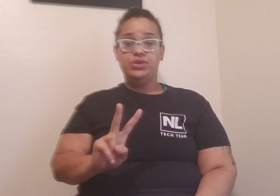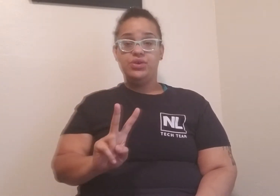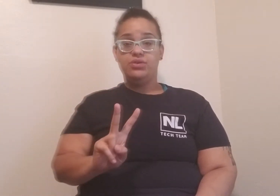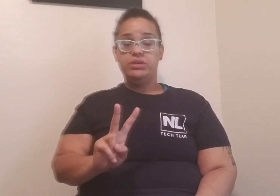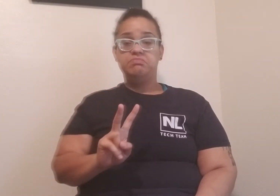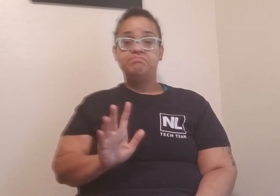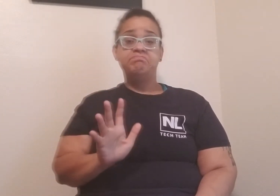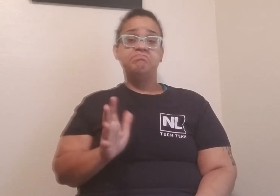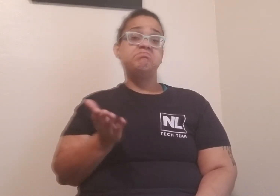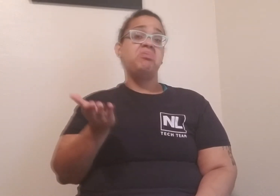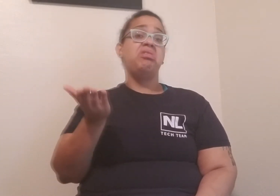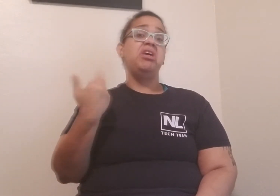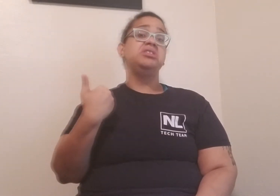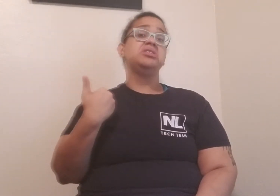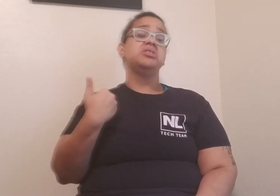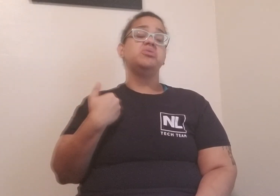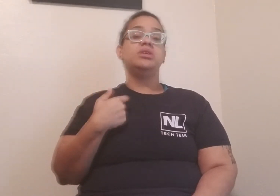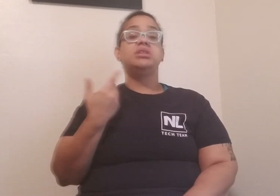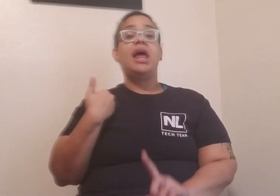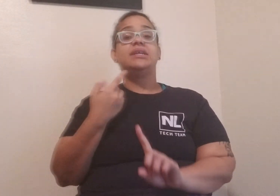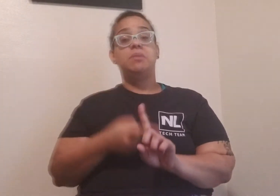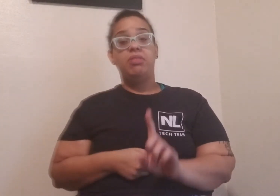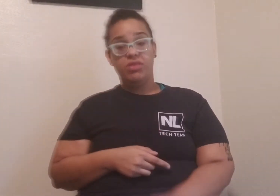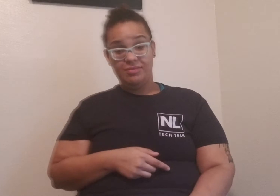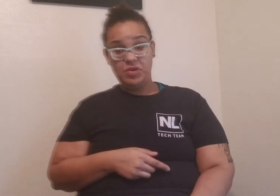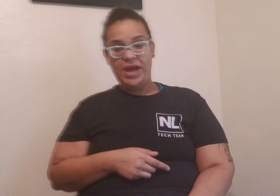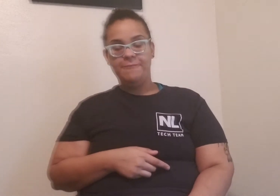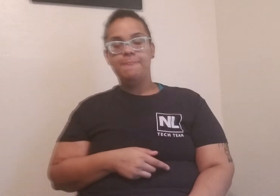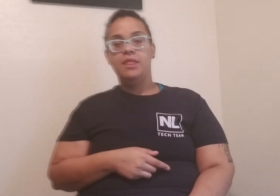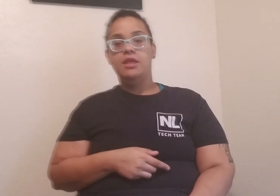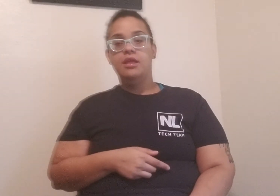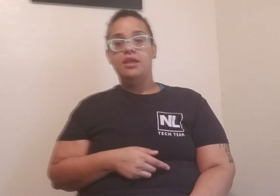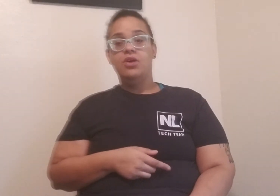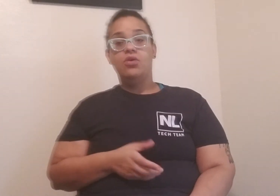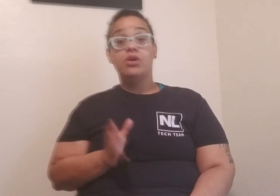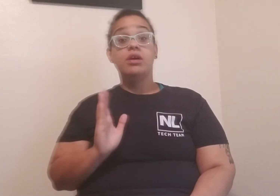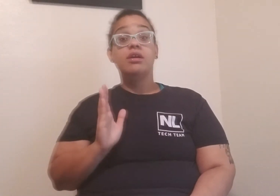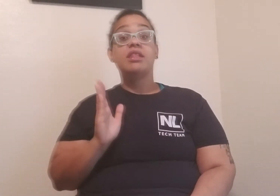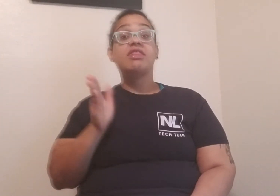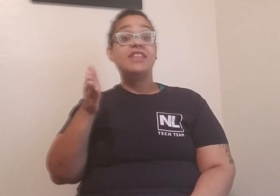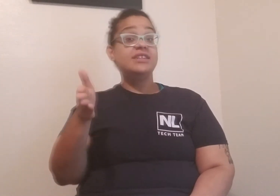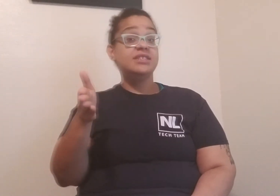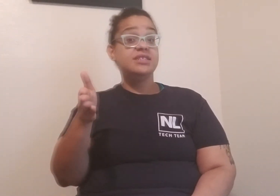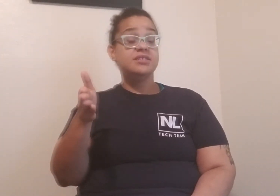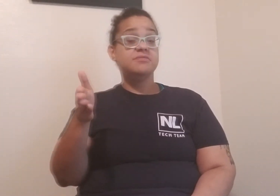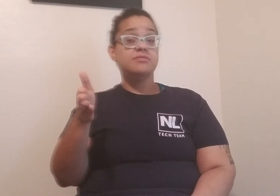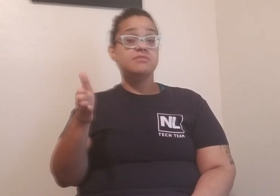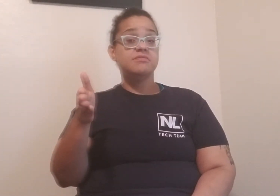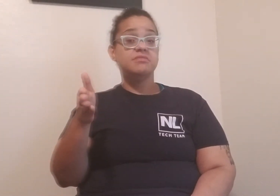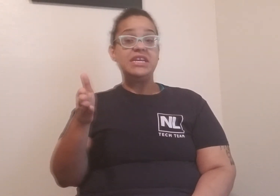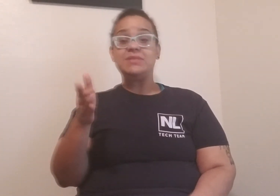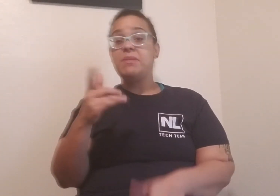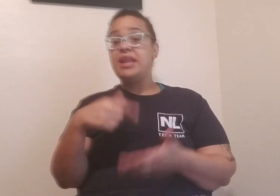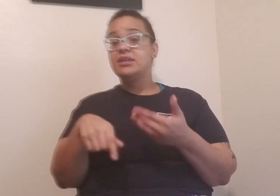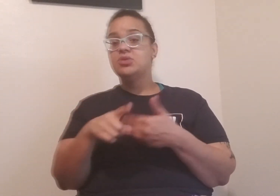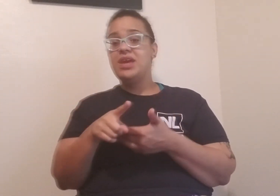old. This was last month, okay? Or this is maybe next week,